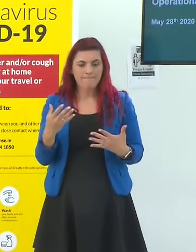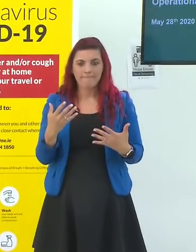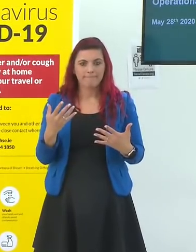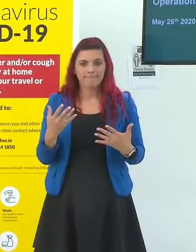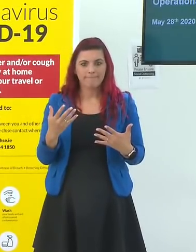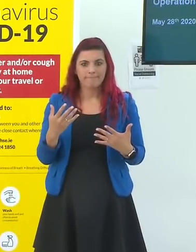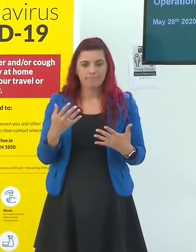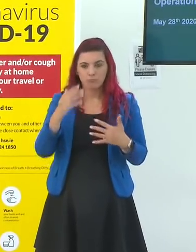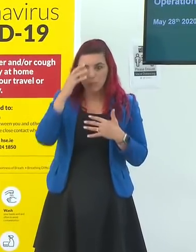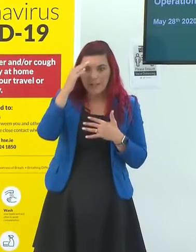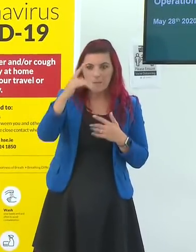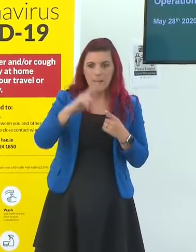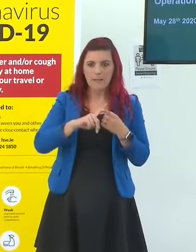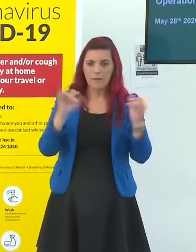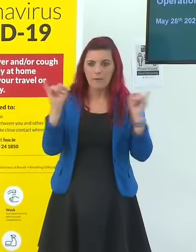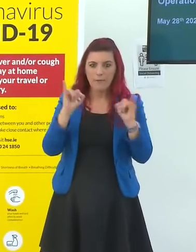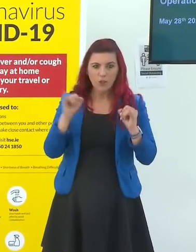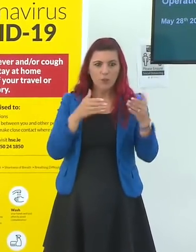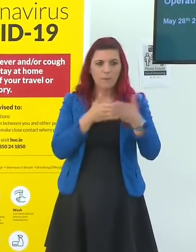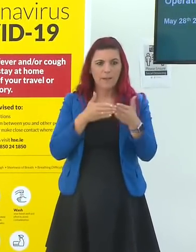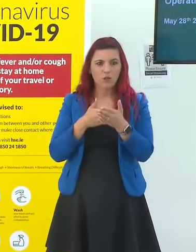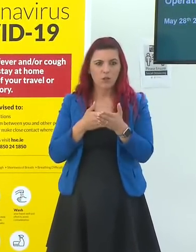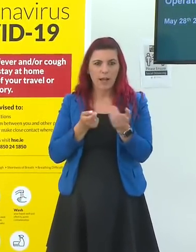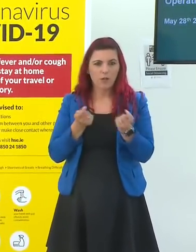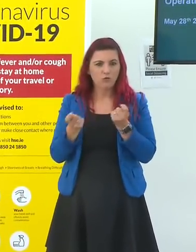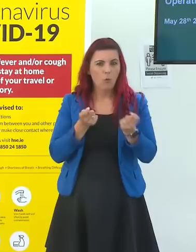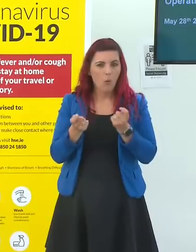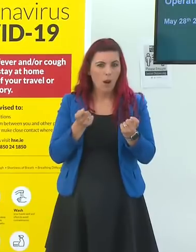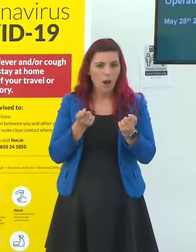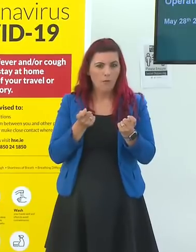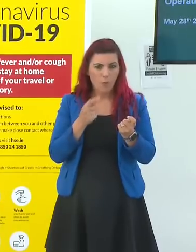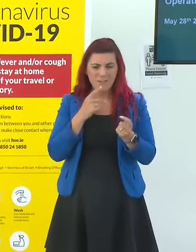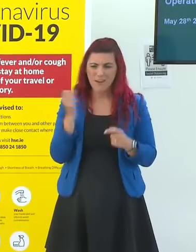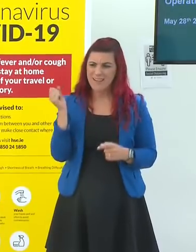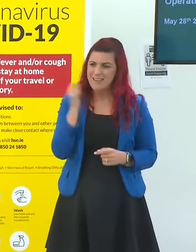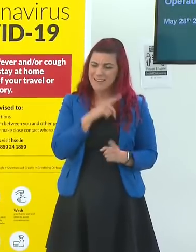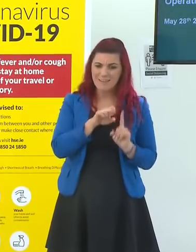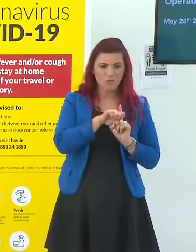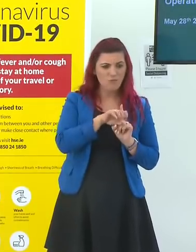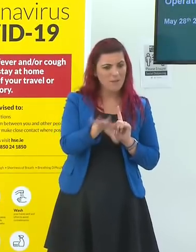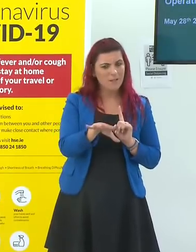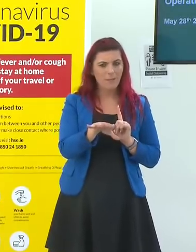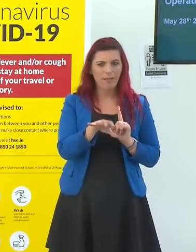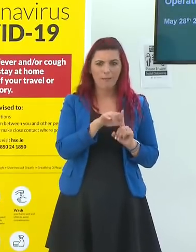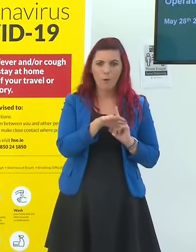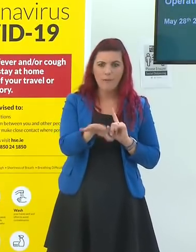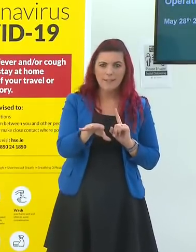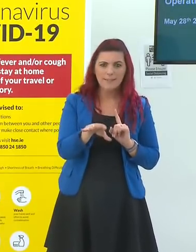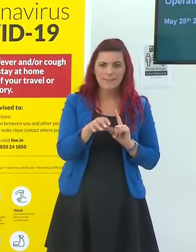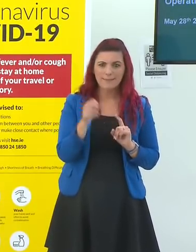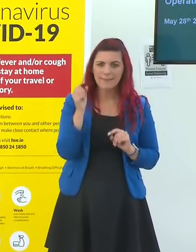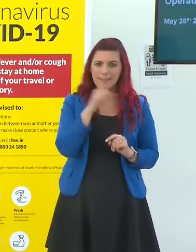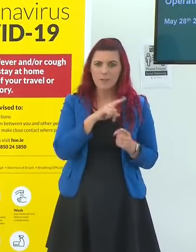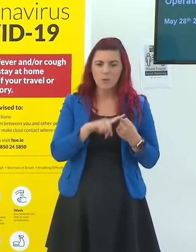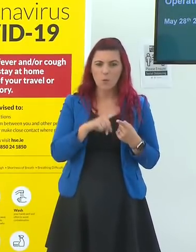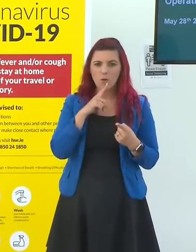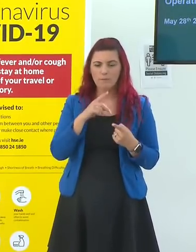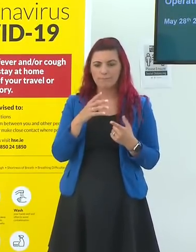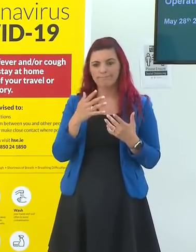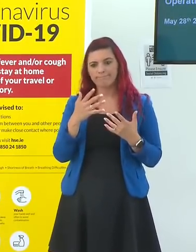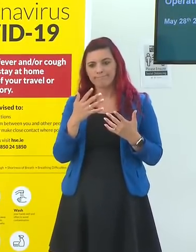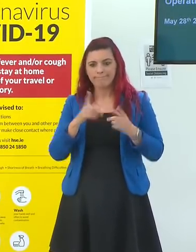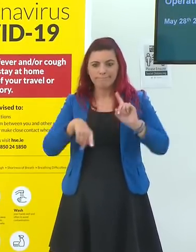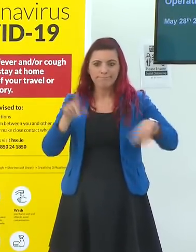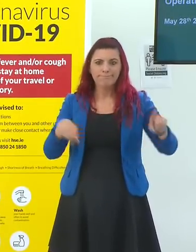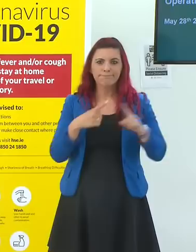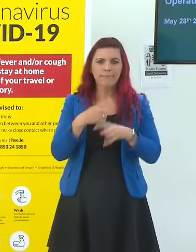the principles of infection prevention control for what is a very transmissible virus. So we have nothing to draw upon here, apart from what other countries are trying to do.